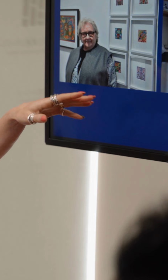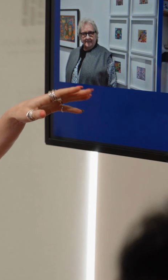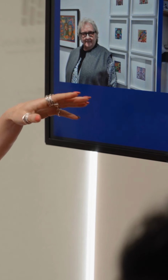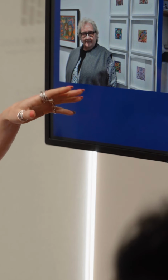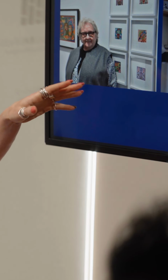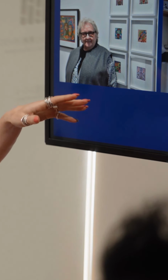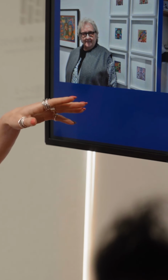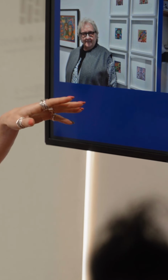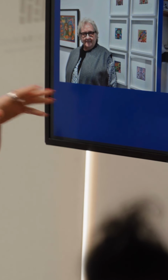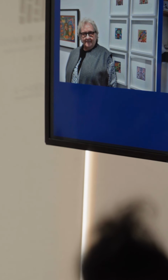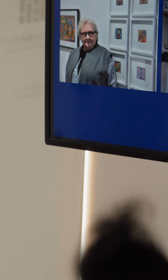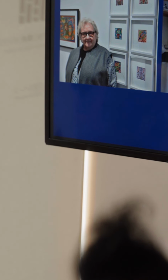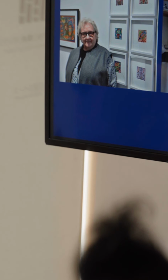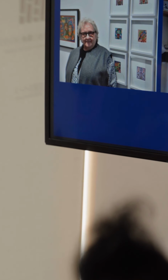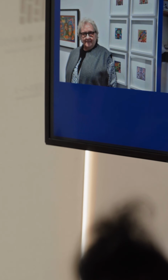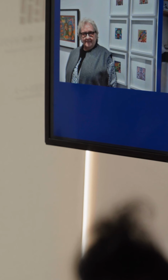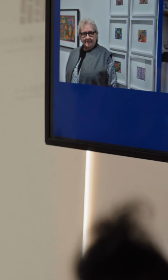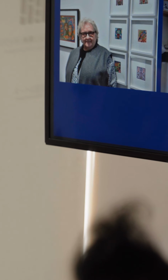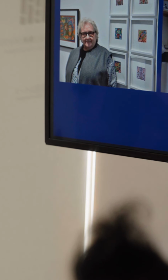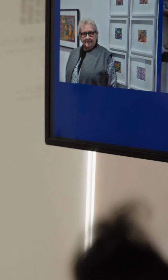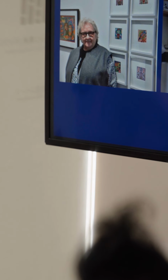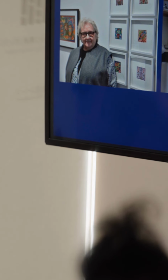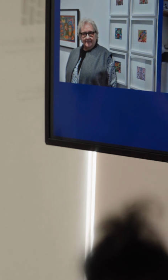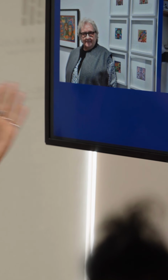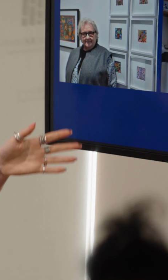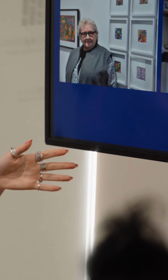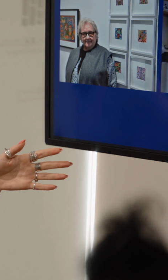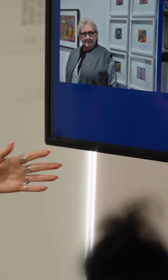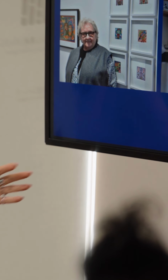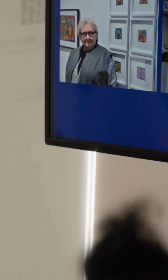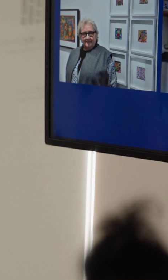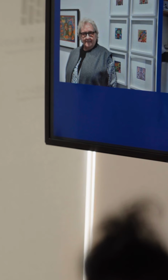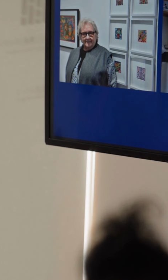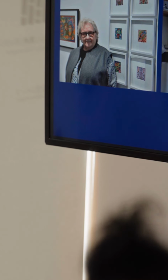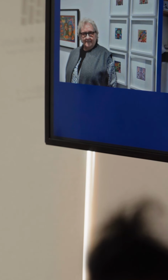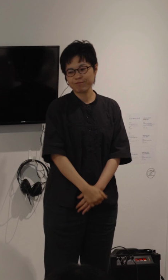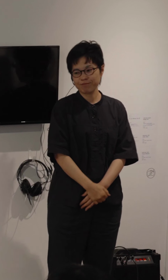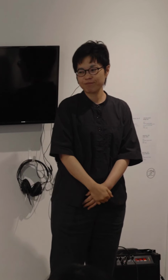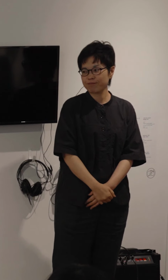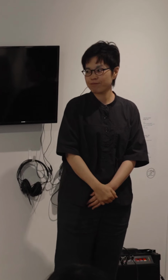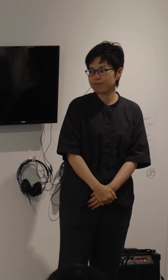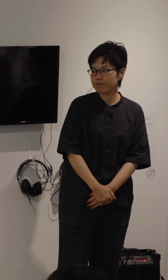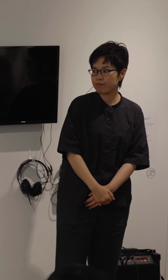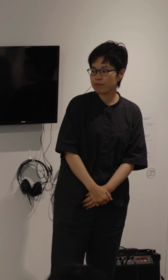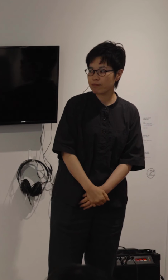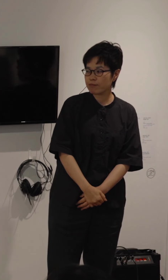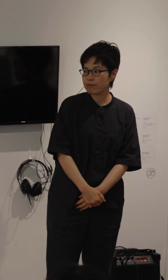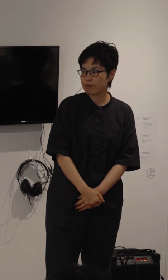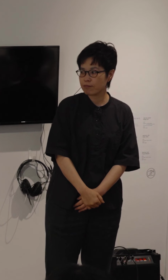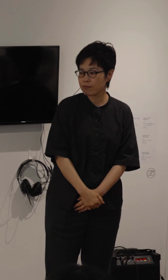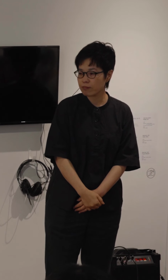she talks about the drawings in the exhibition. So if you come back another time, you'll get to see those. The next artist